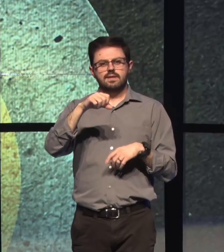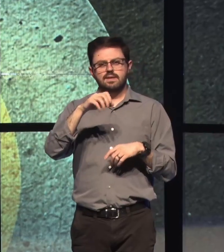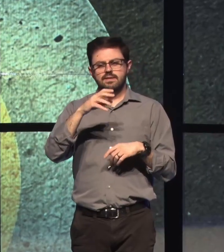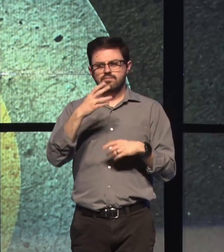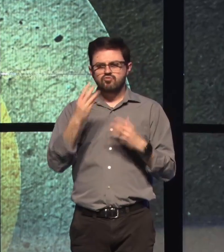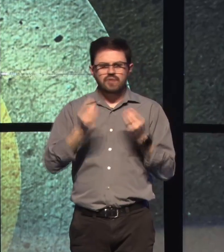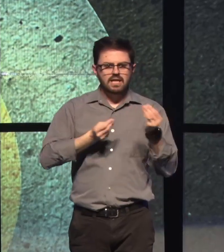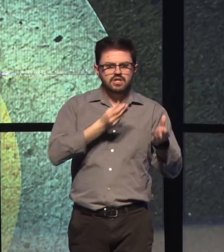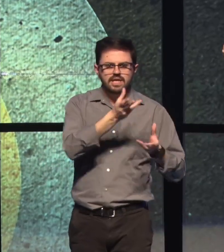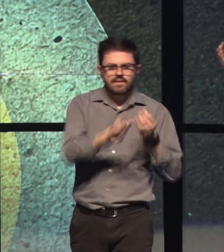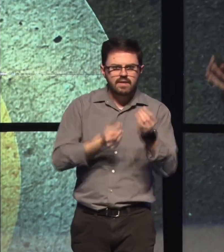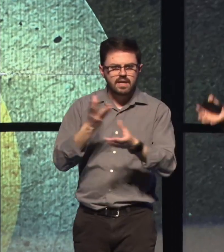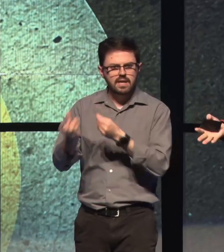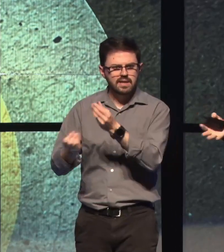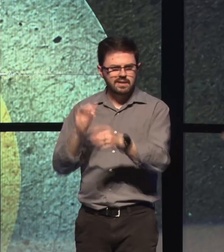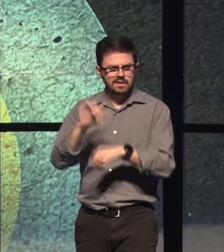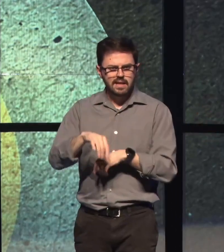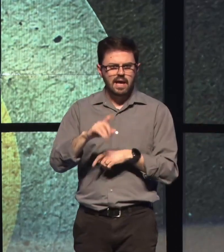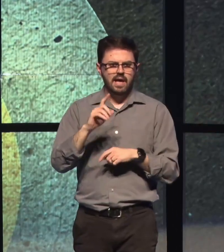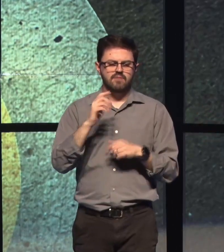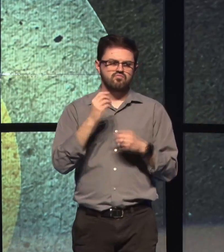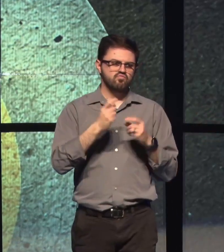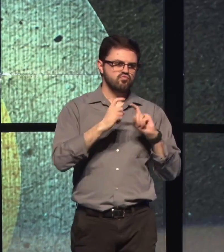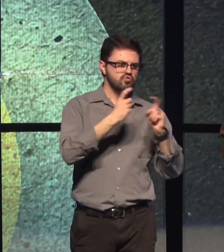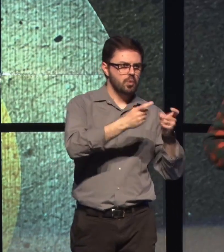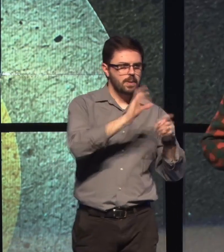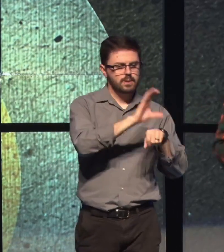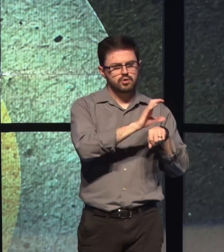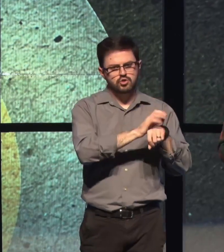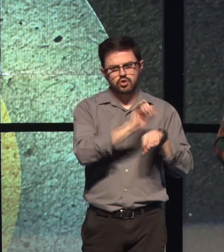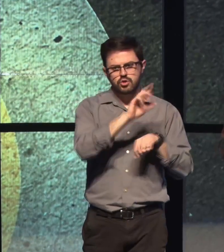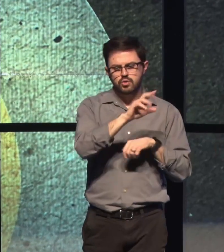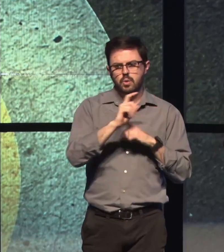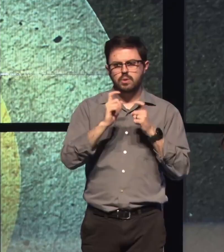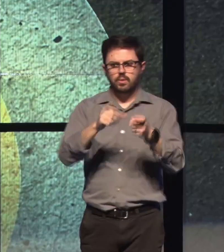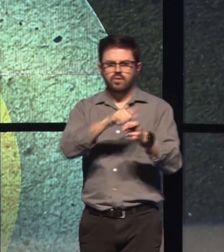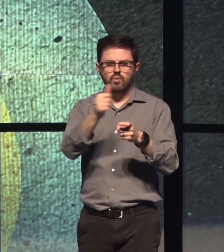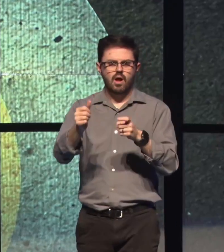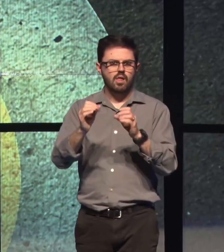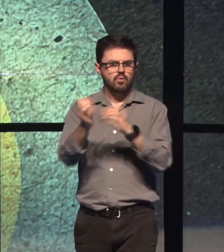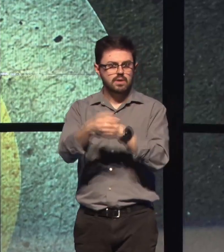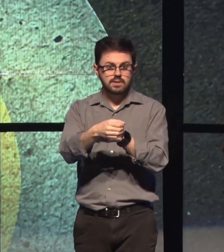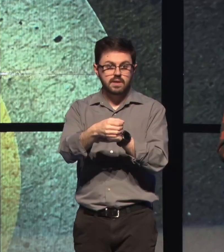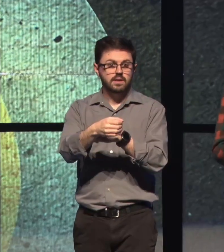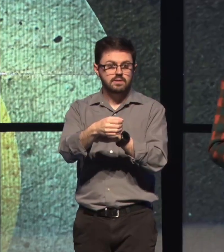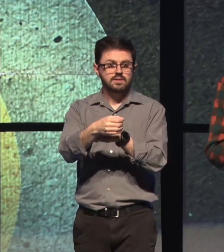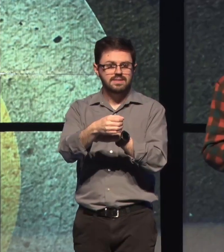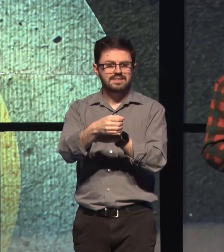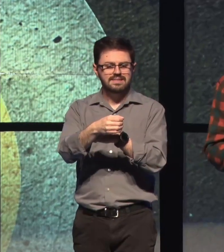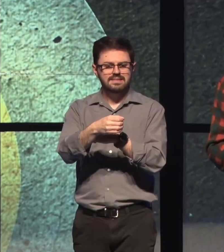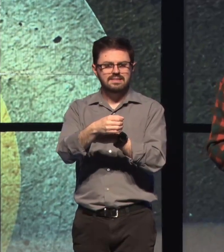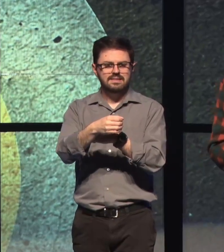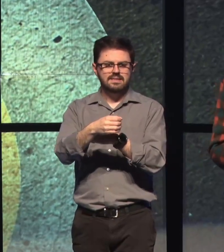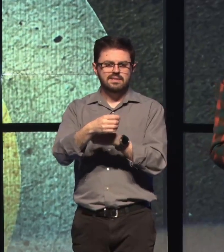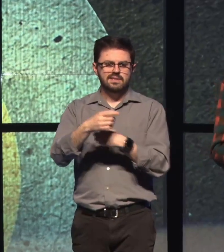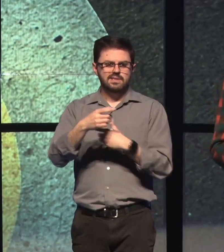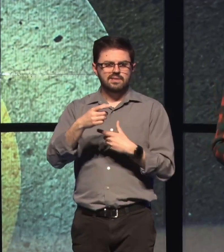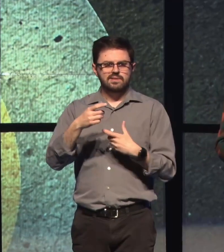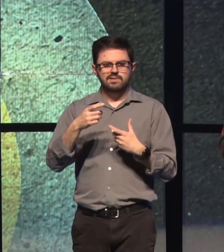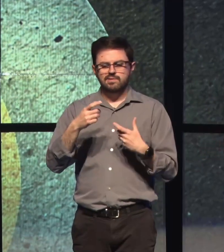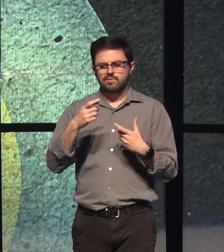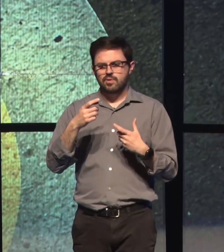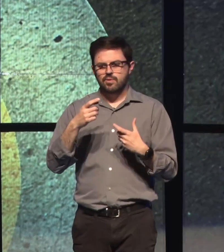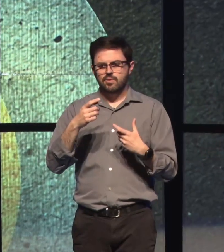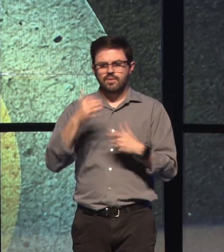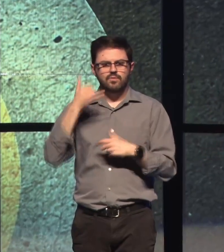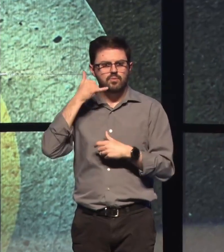generosity, of giving, not only to church, but also to things that we care about deeply in the world. It's in the spiritual practices of picking up the phone